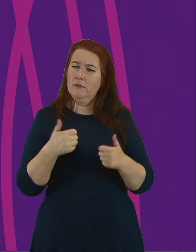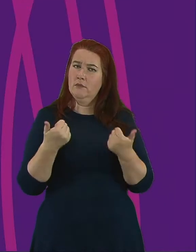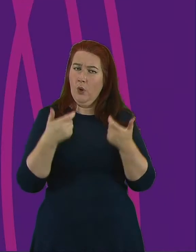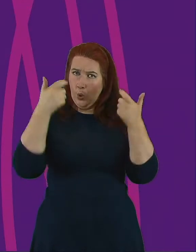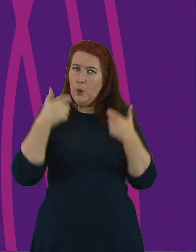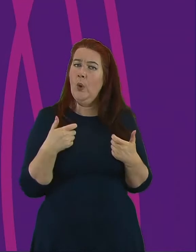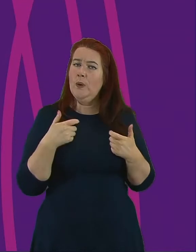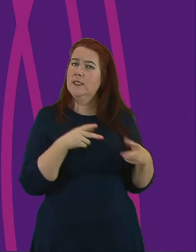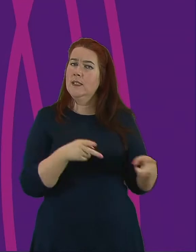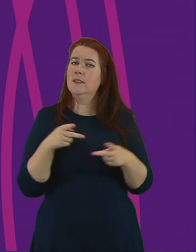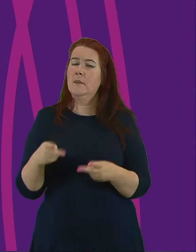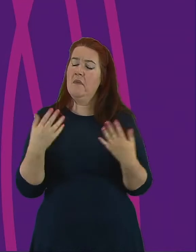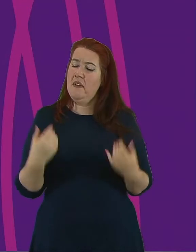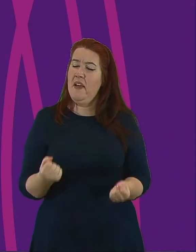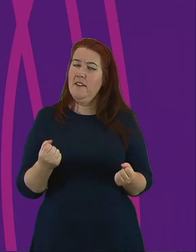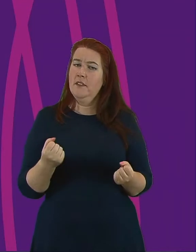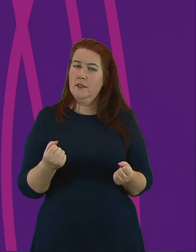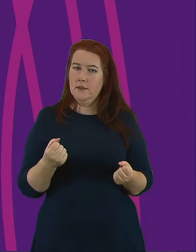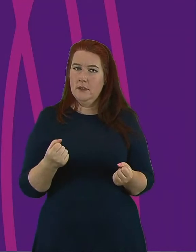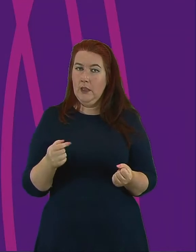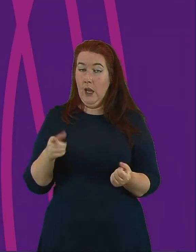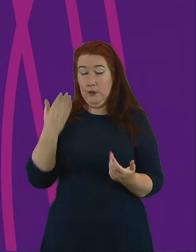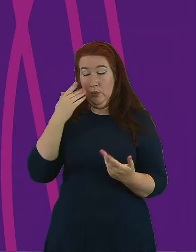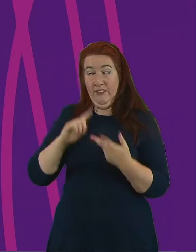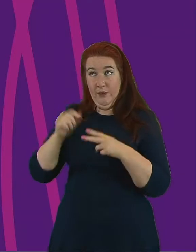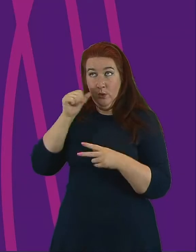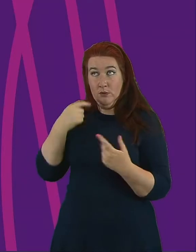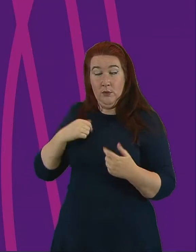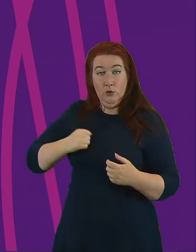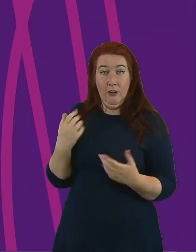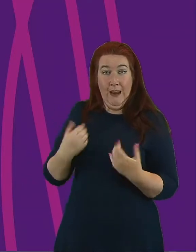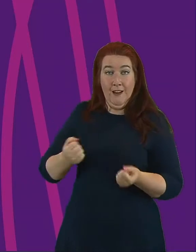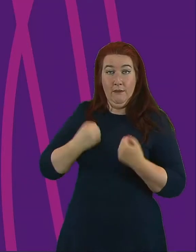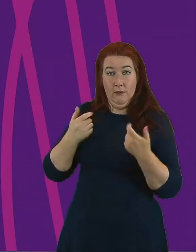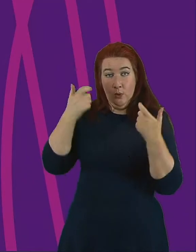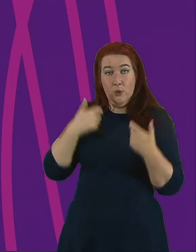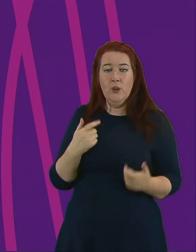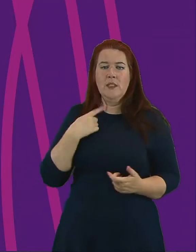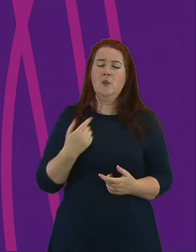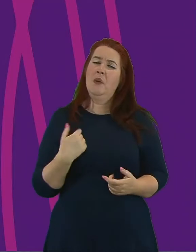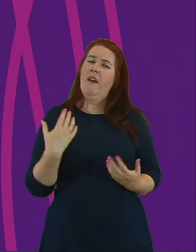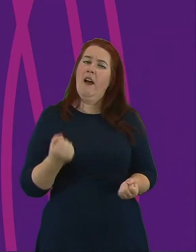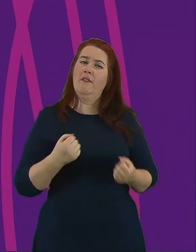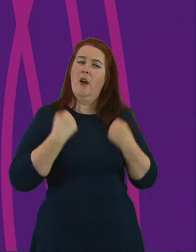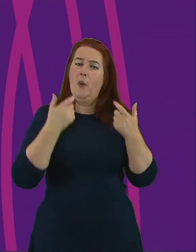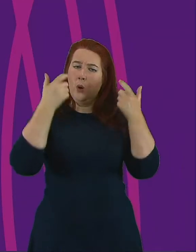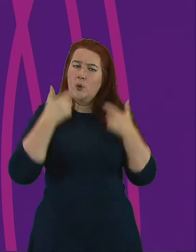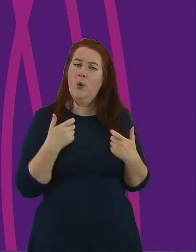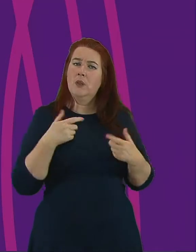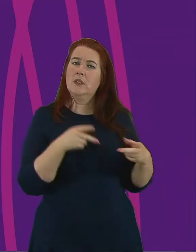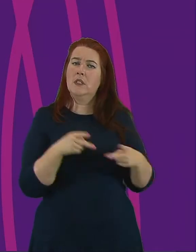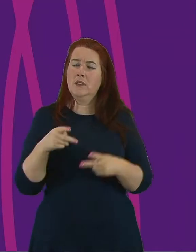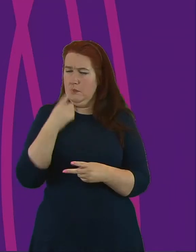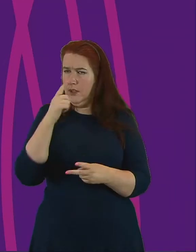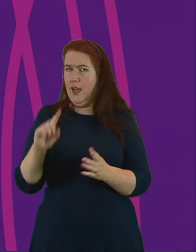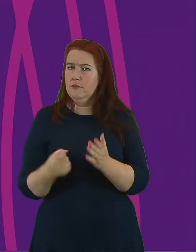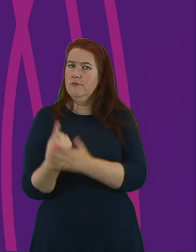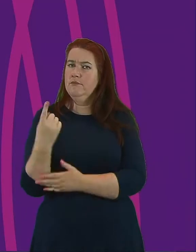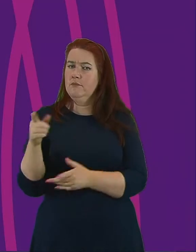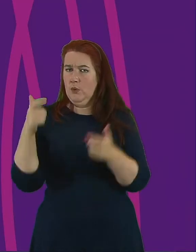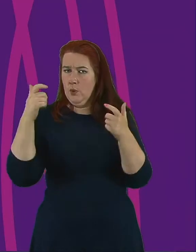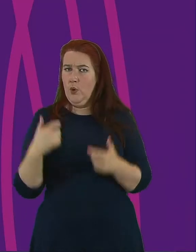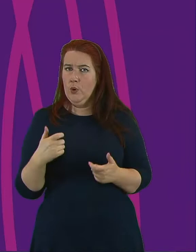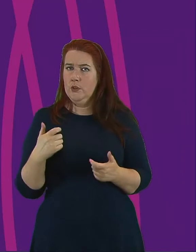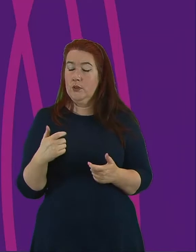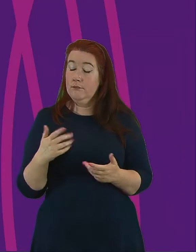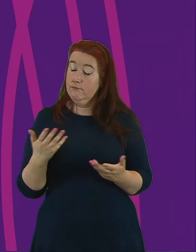English court system. I'm not sure he knew there was a Scottish court system. There's a fine court system and it can have its place. What that does is it